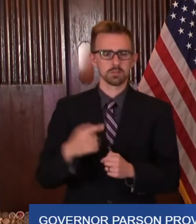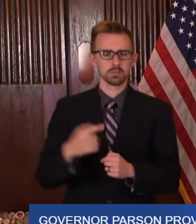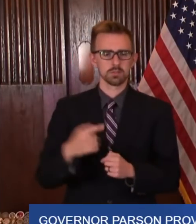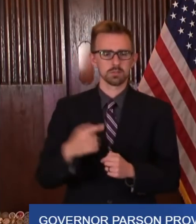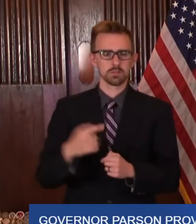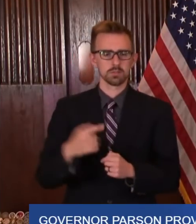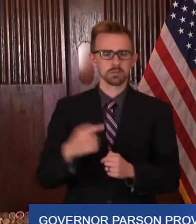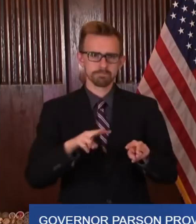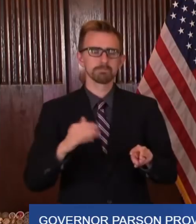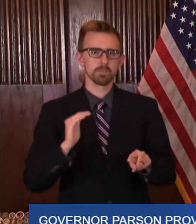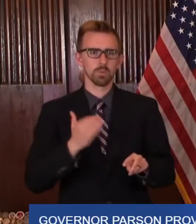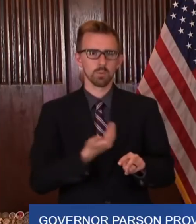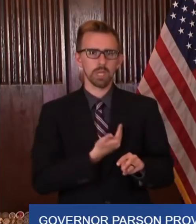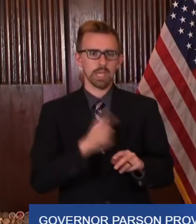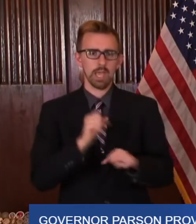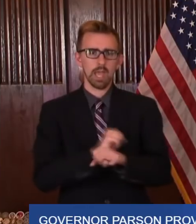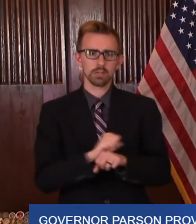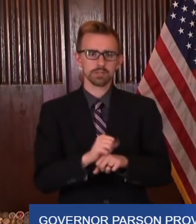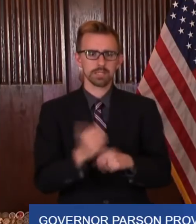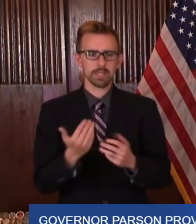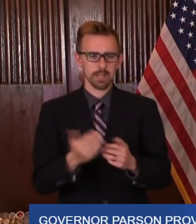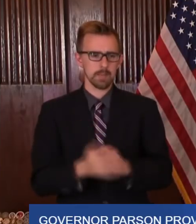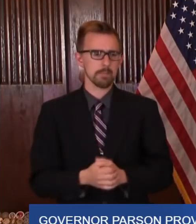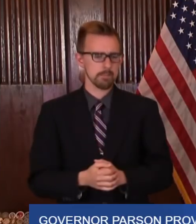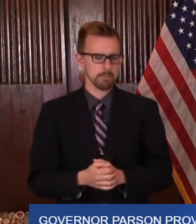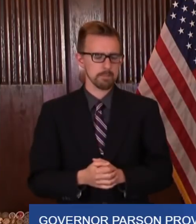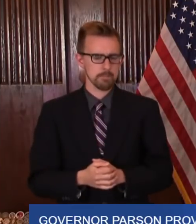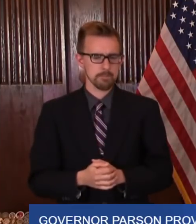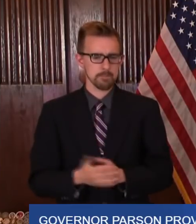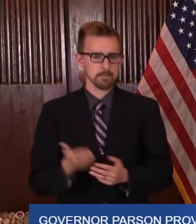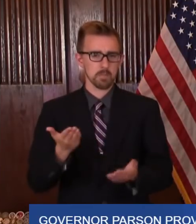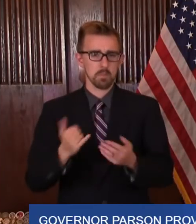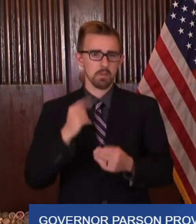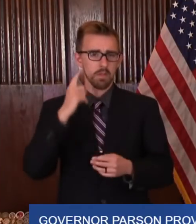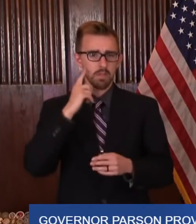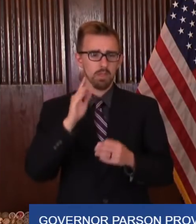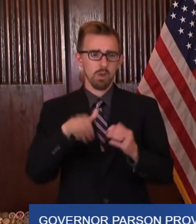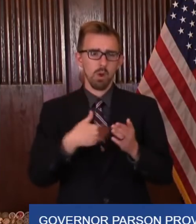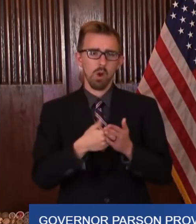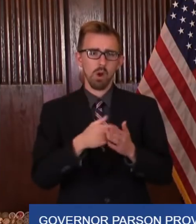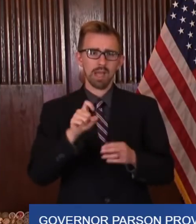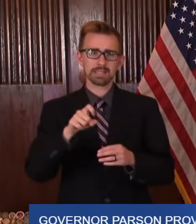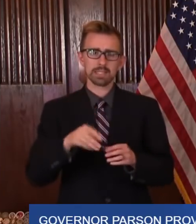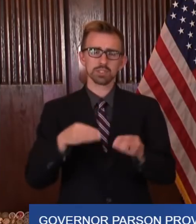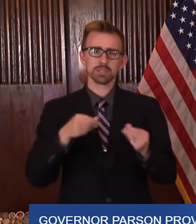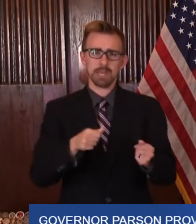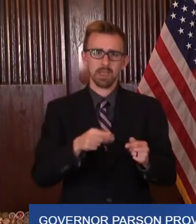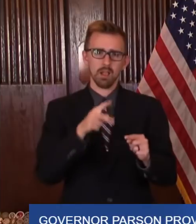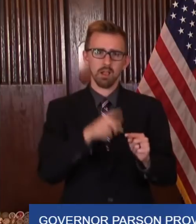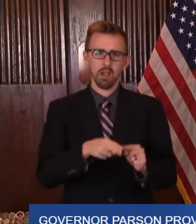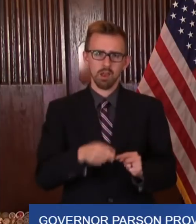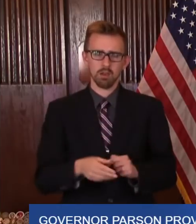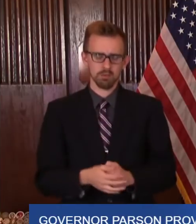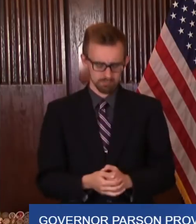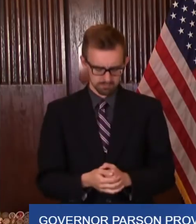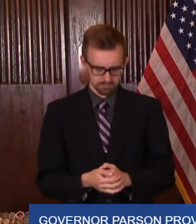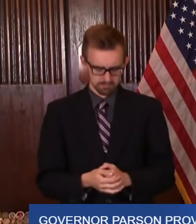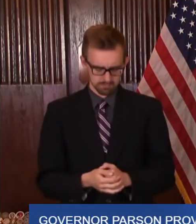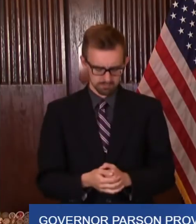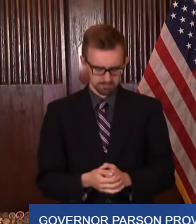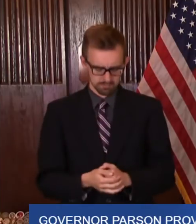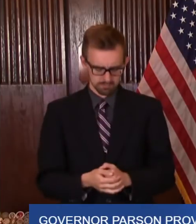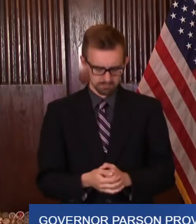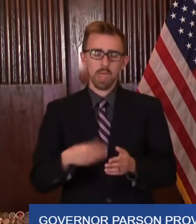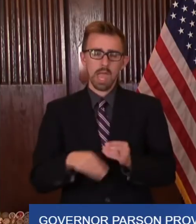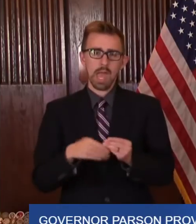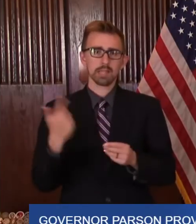that, and we've actually probably, I think all essential spending's probably been stripped out of it. The things that we added last year is out of